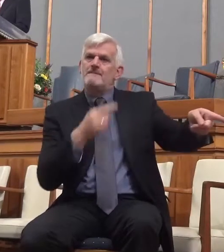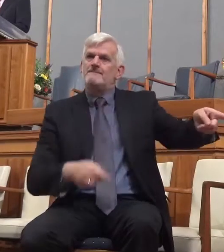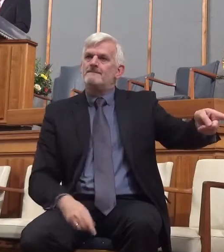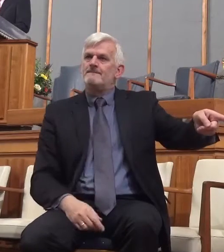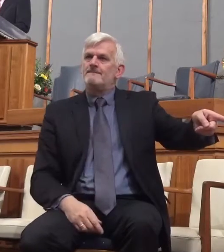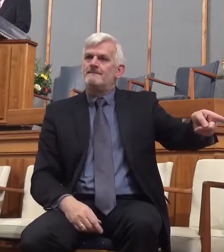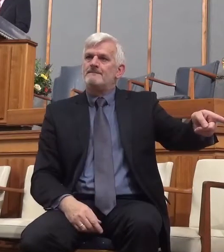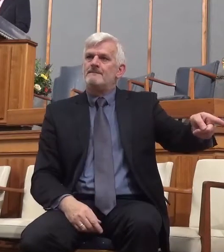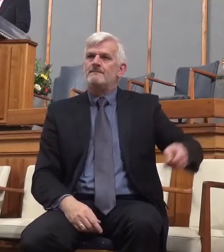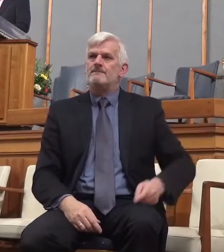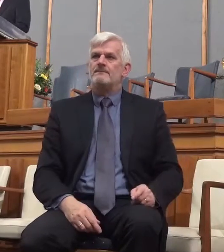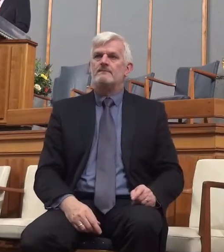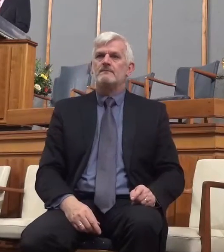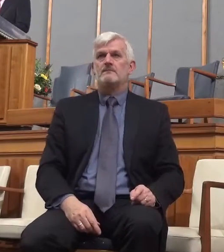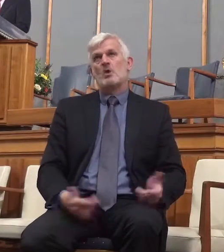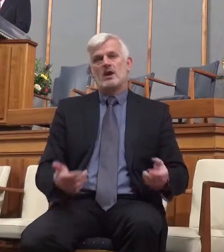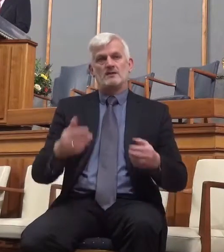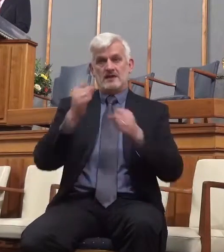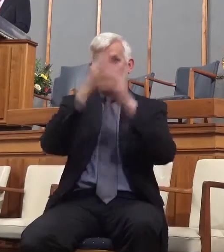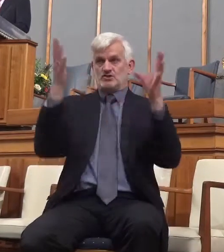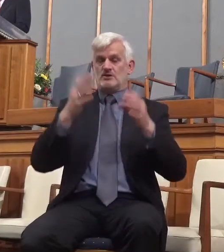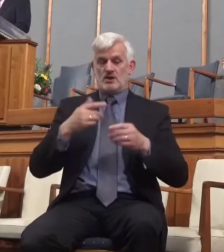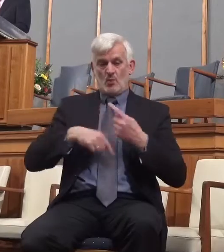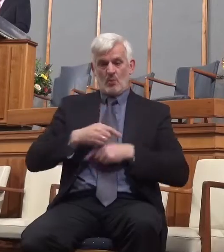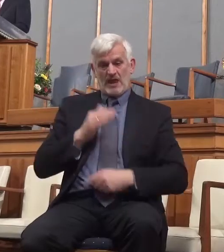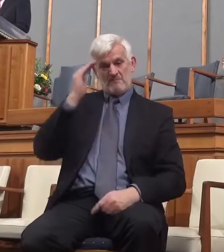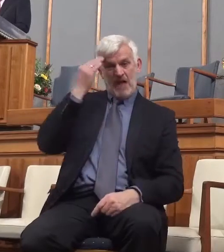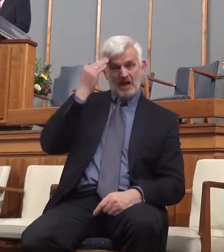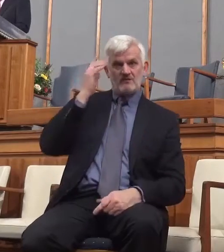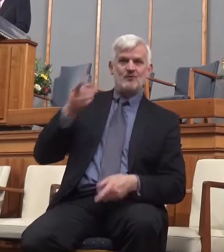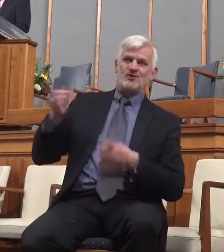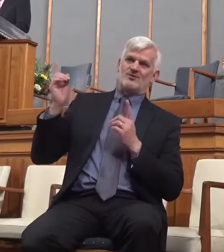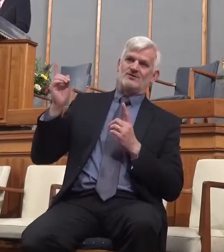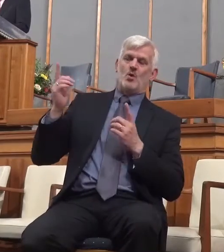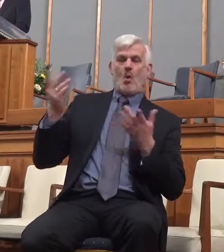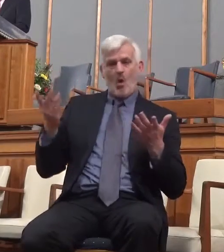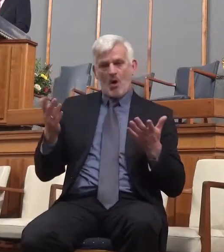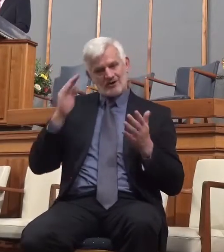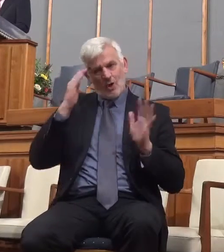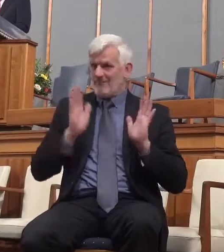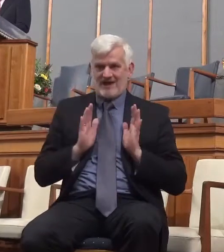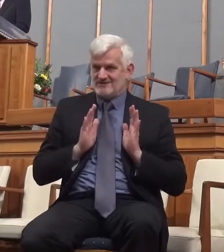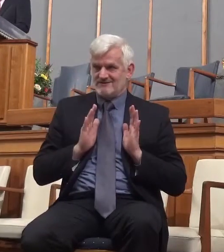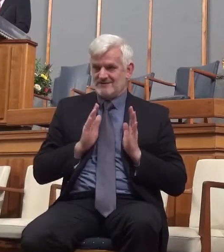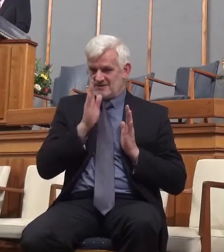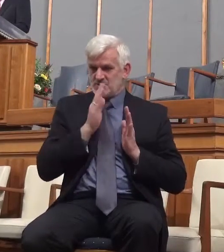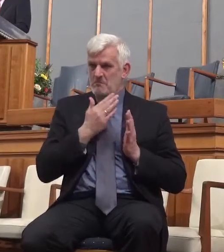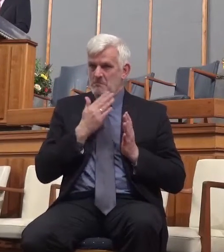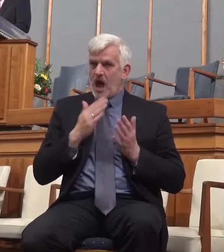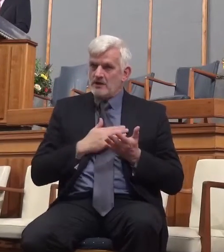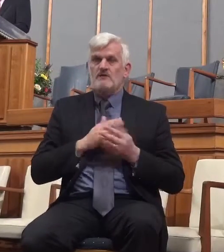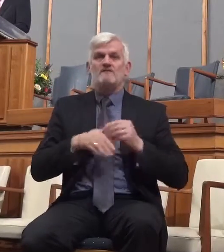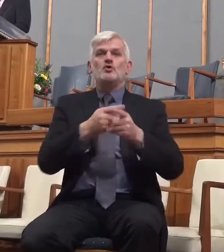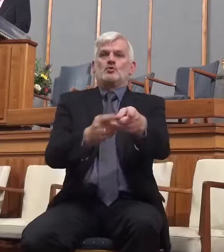beside ourselves, it is to God, or whether we be sober, it is for your cause, For the love of Christ constraineth